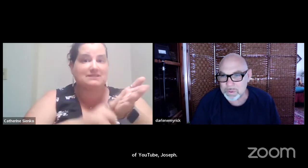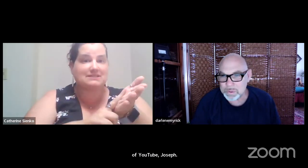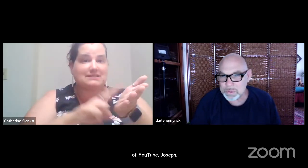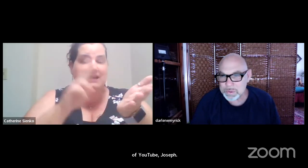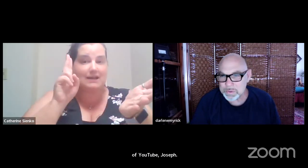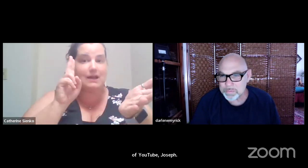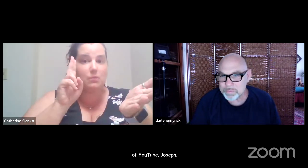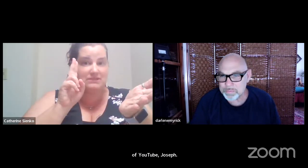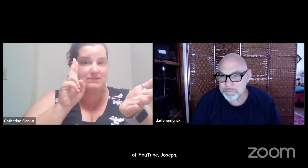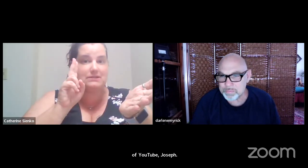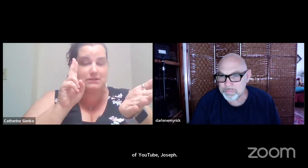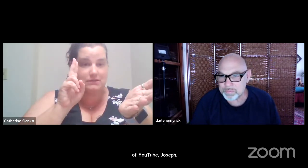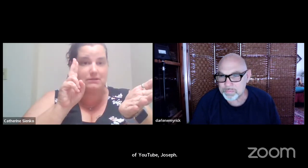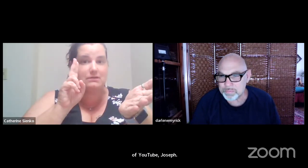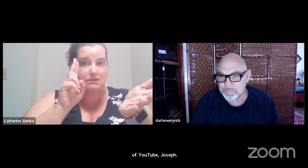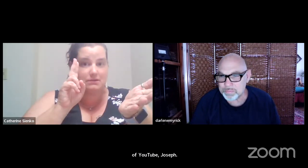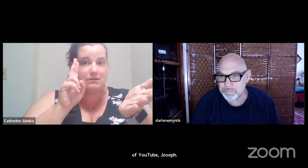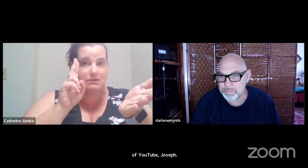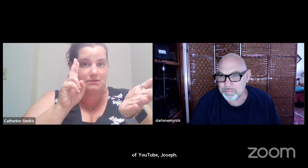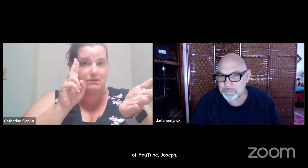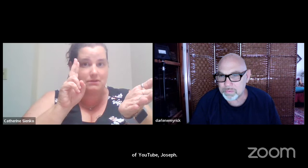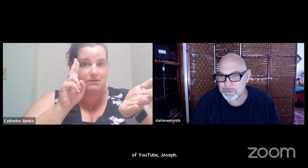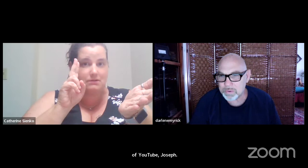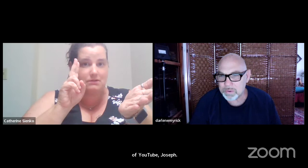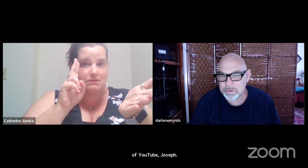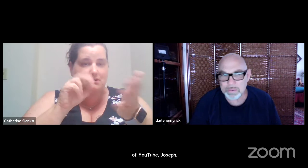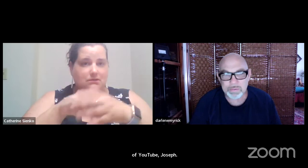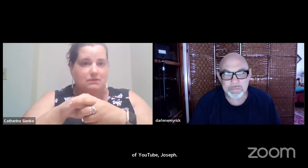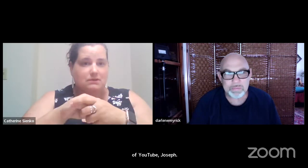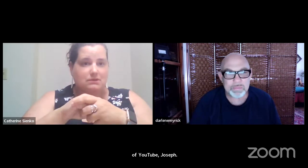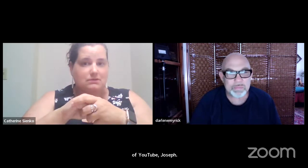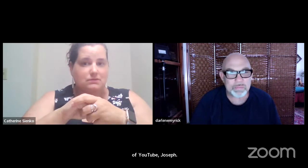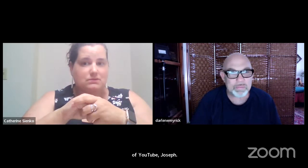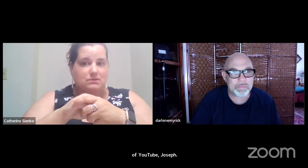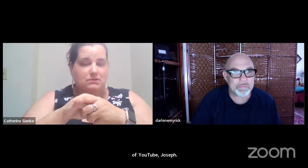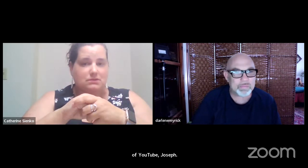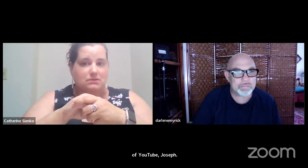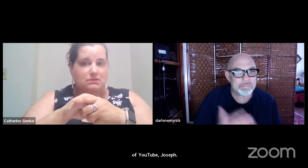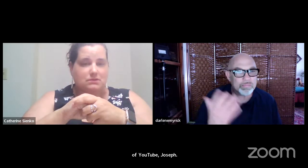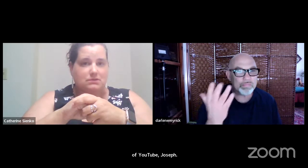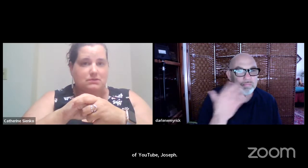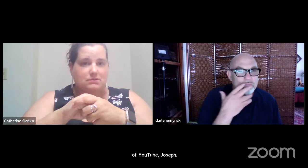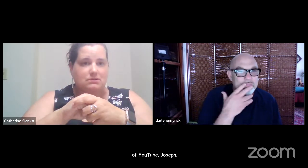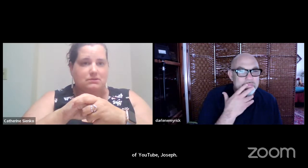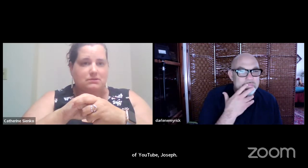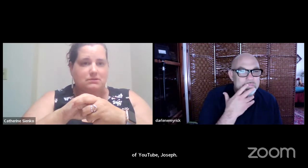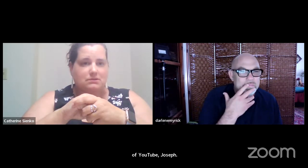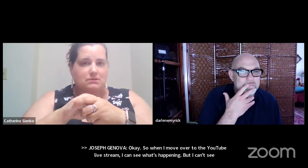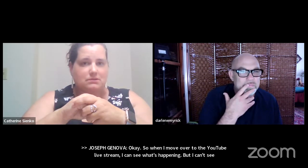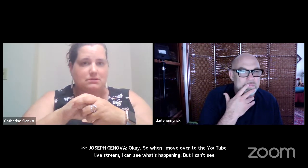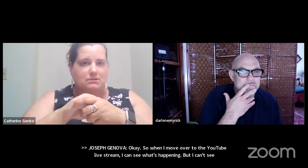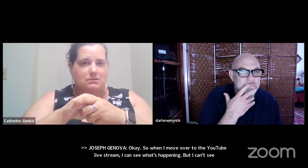Zoom video. Okay, why don't you log out of YouTube?